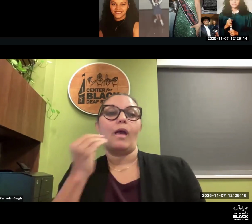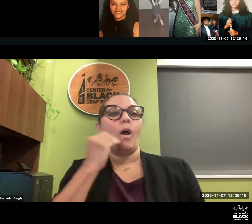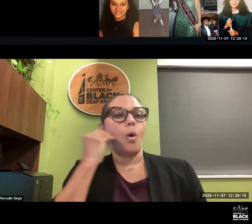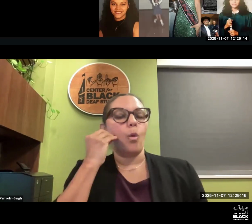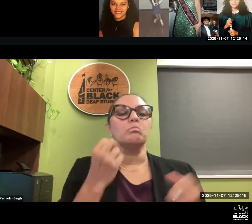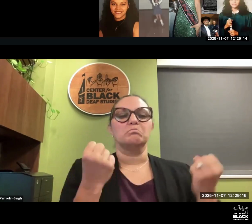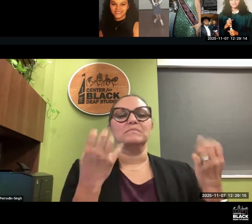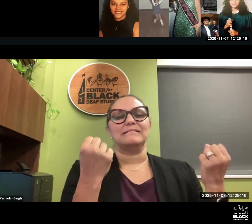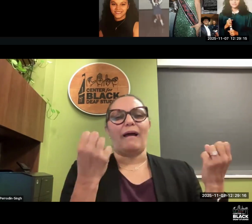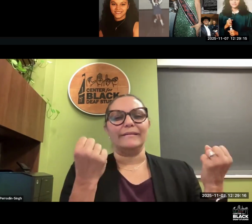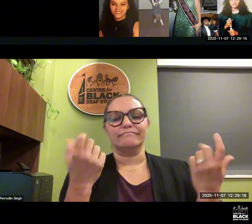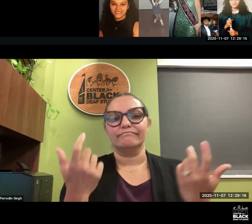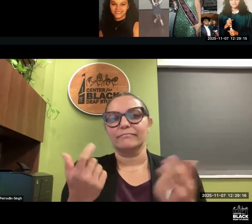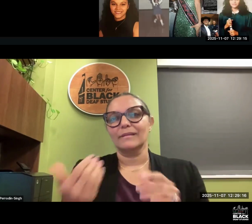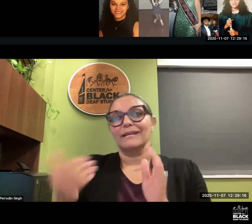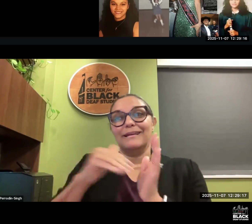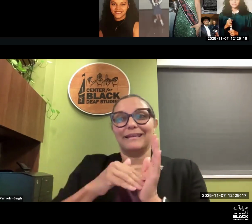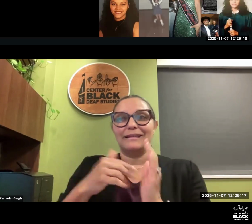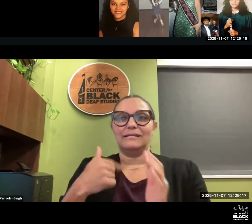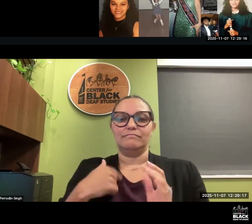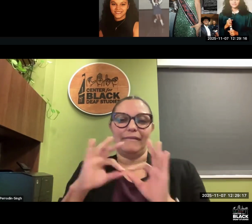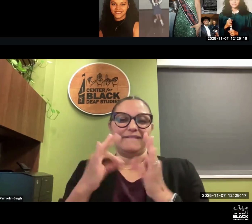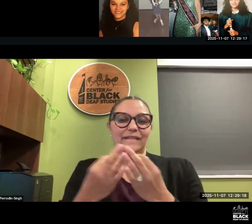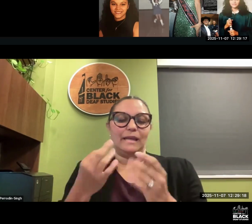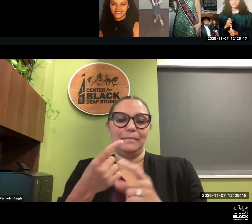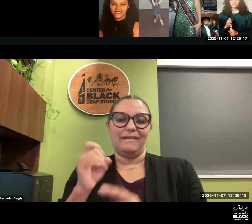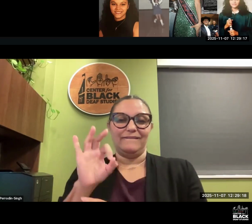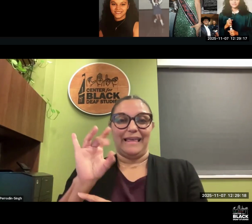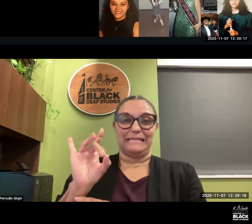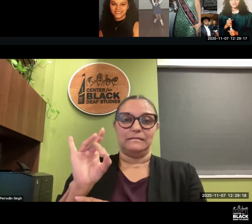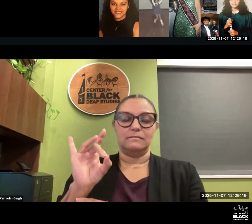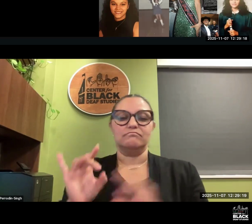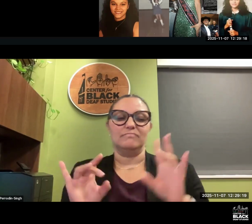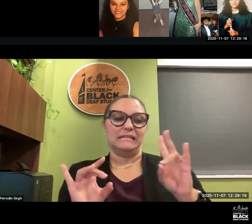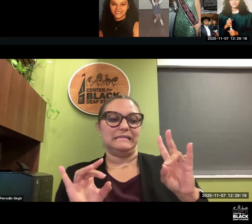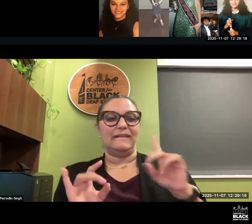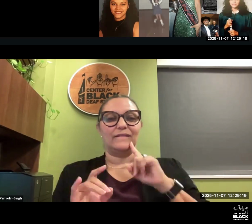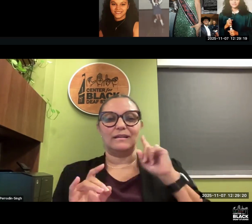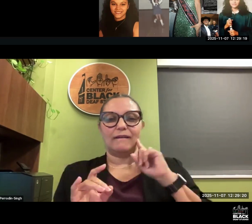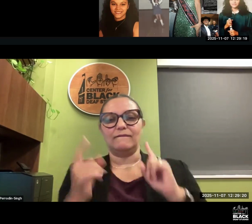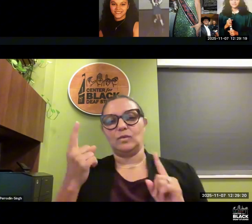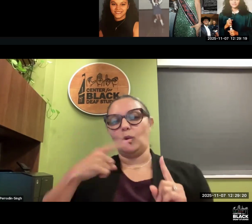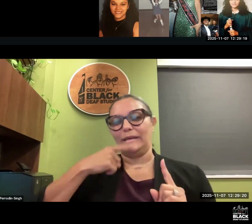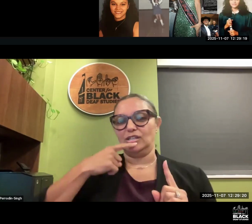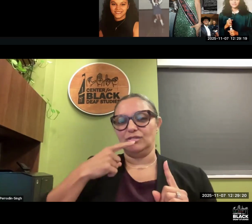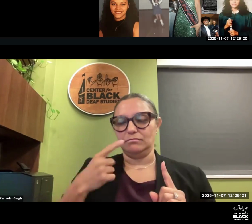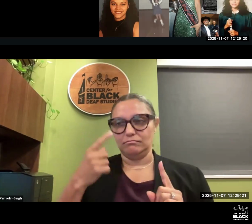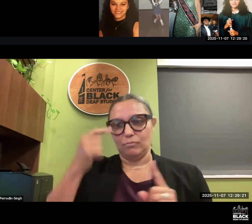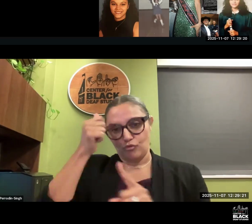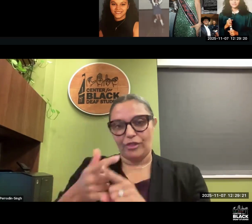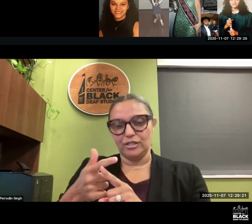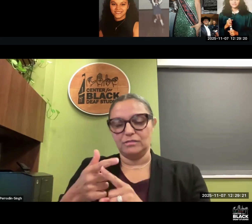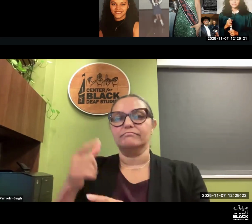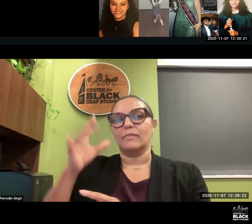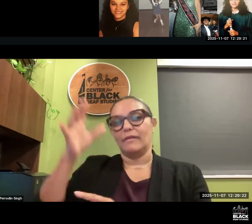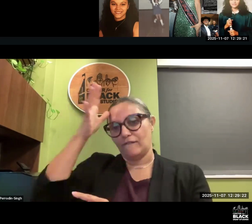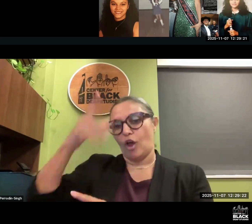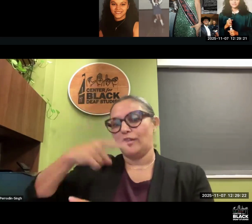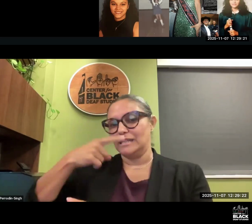And at school, I did use spoken English. At home, I used sign language. Again, being from